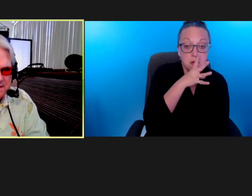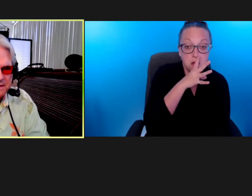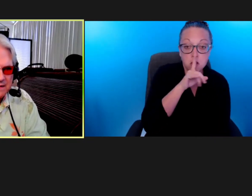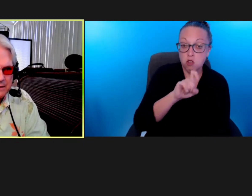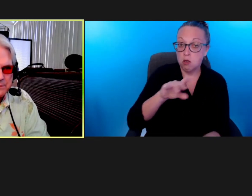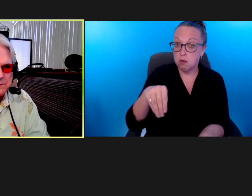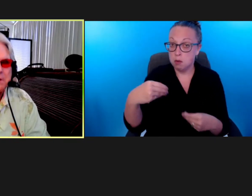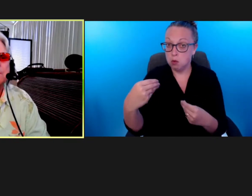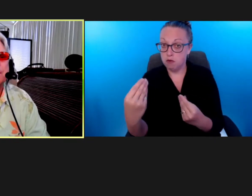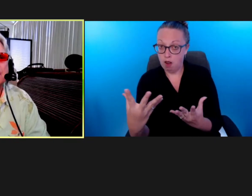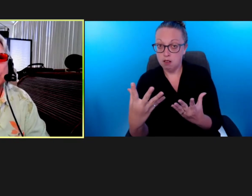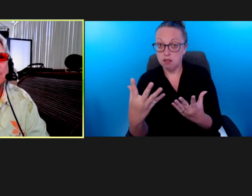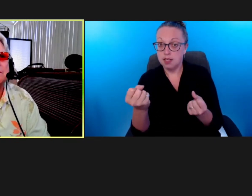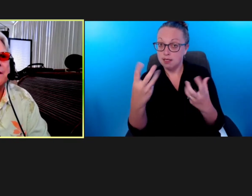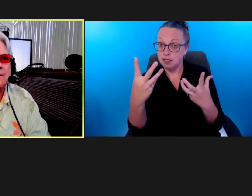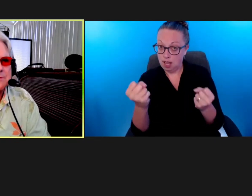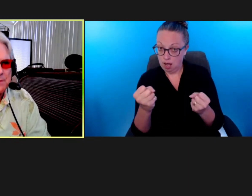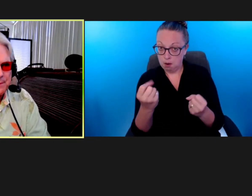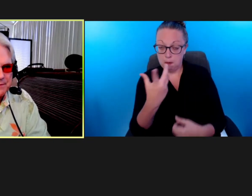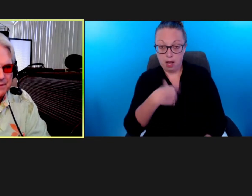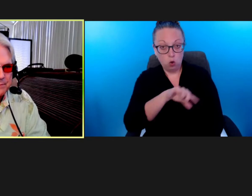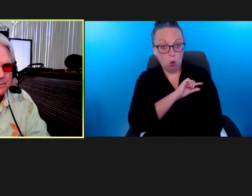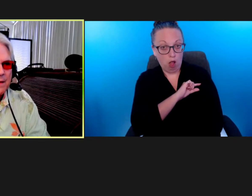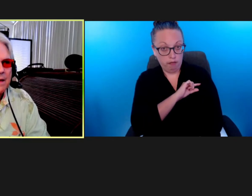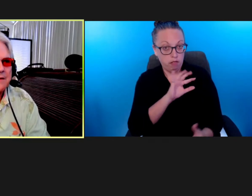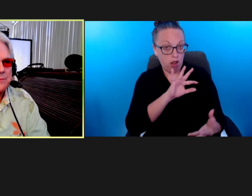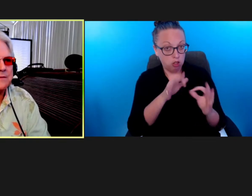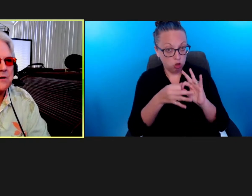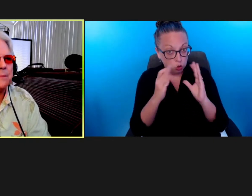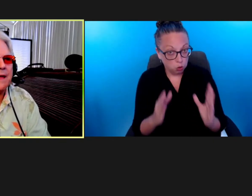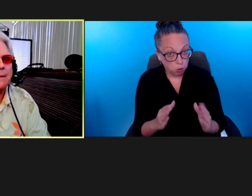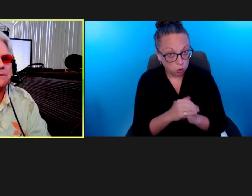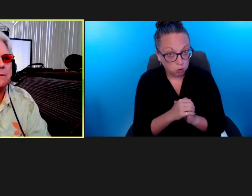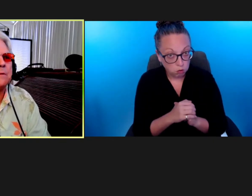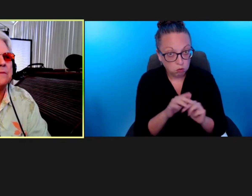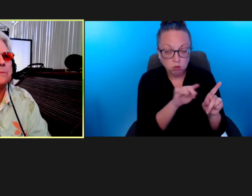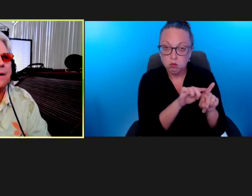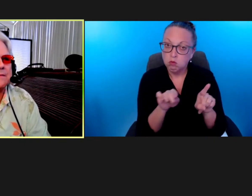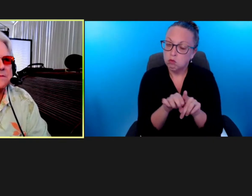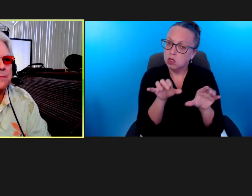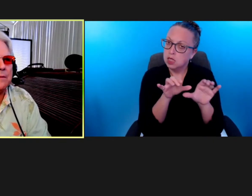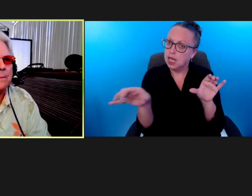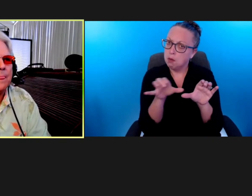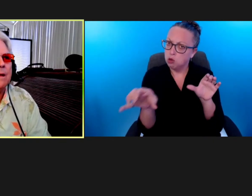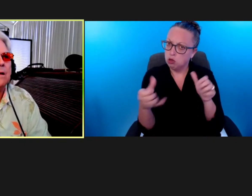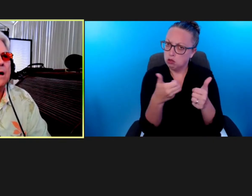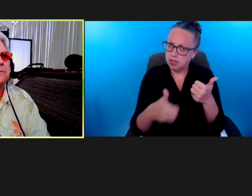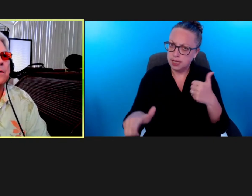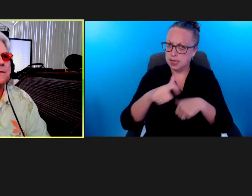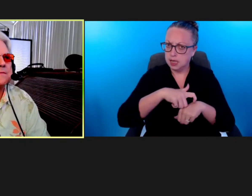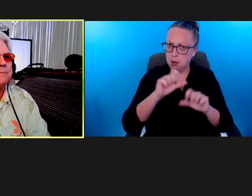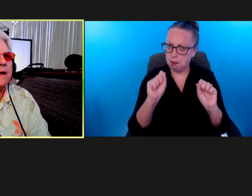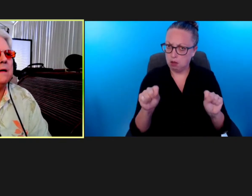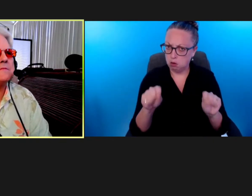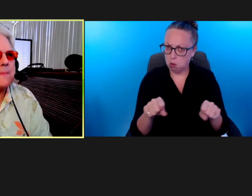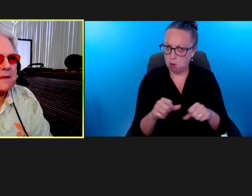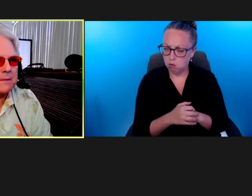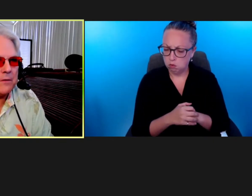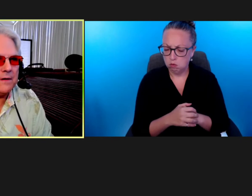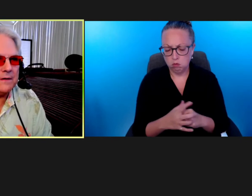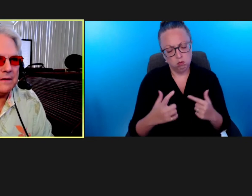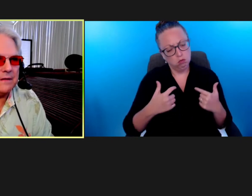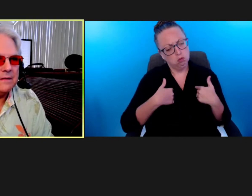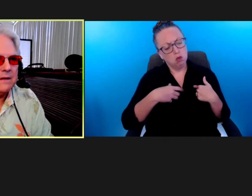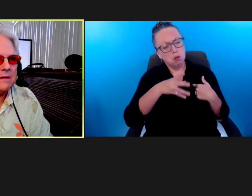American Sign Language by a qualified interpreter, as well as open captioning wherever possible. Of course, I am